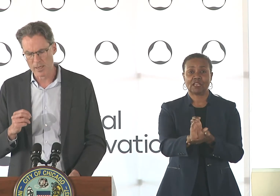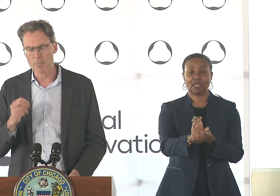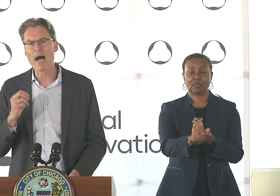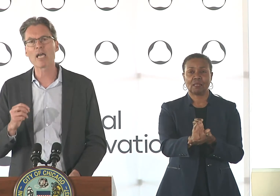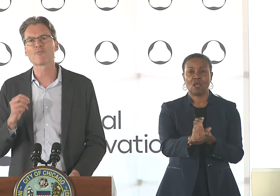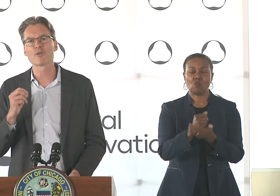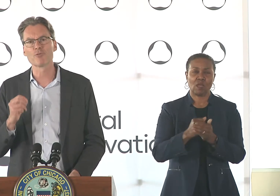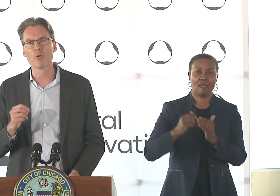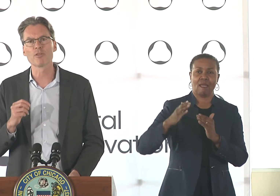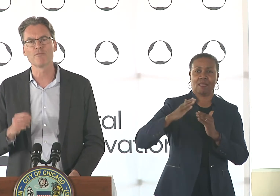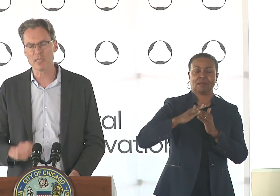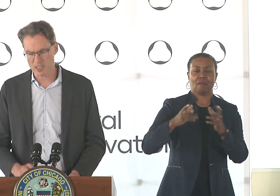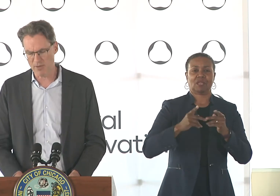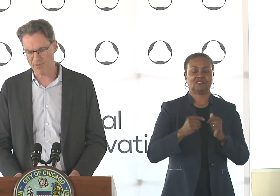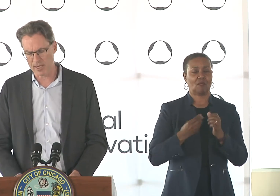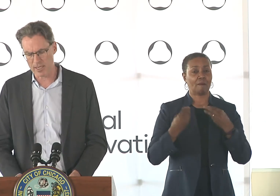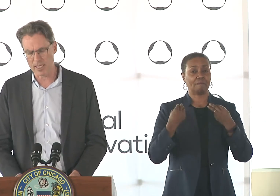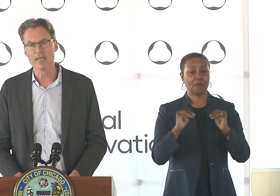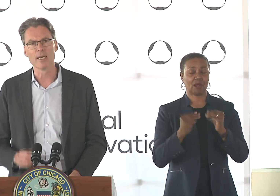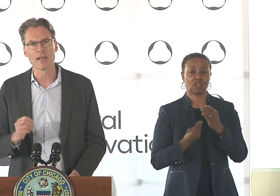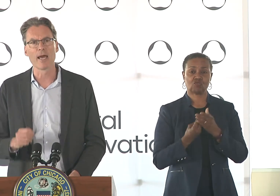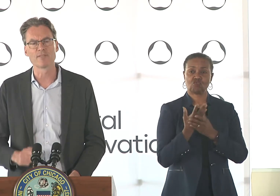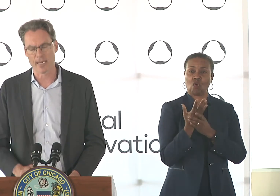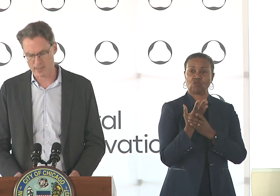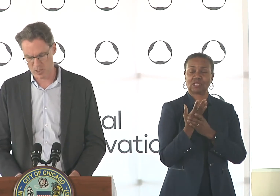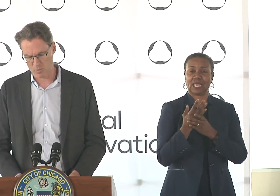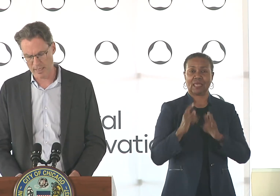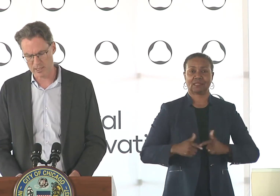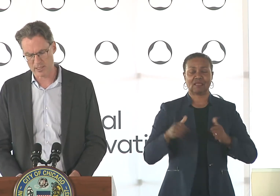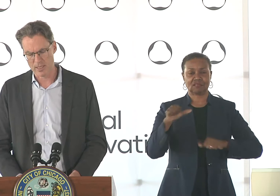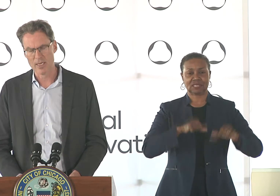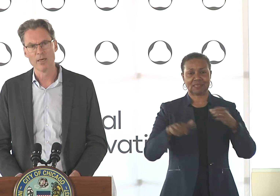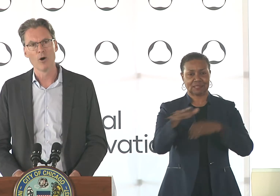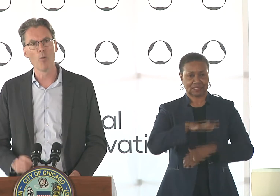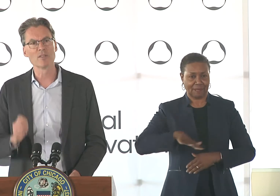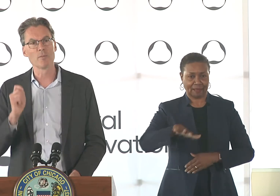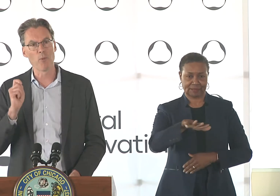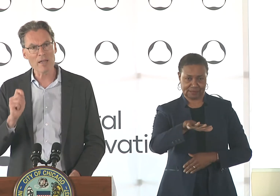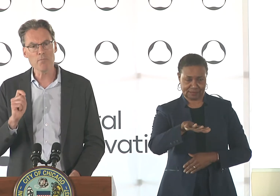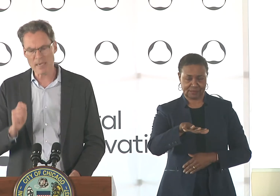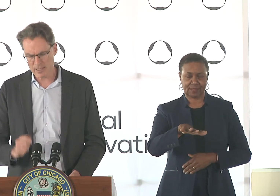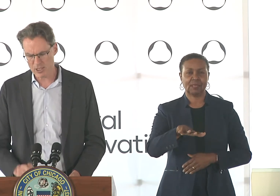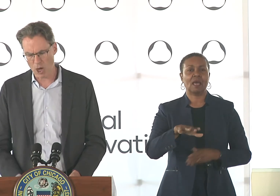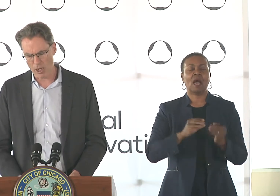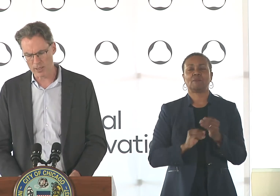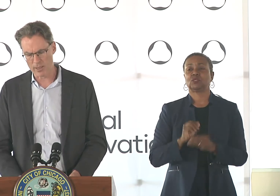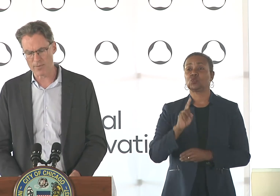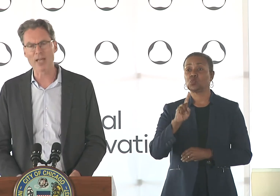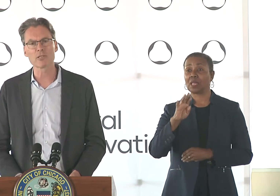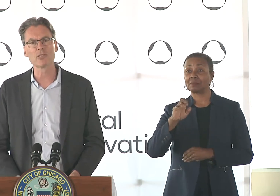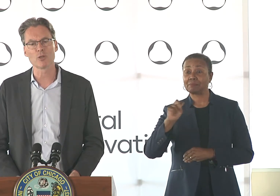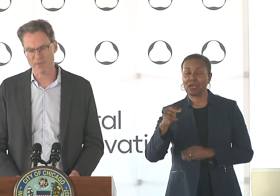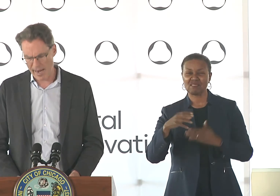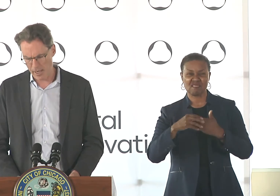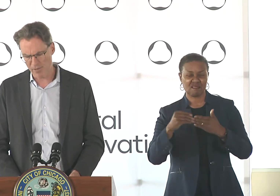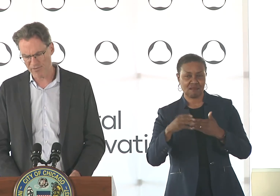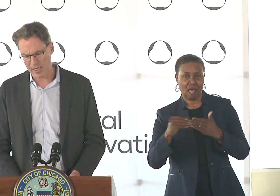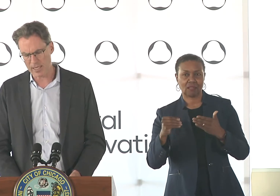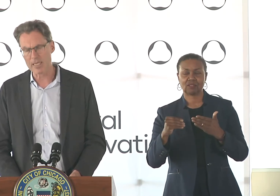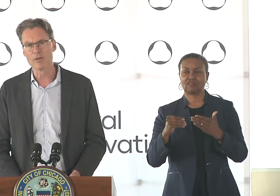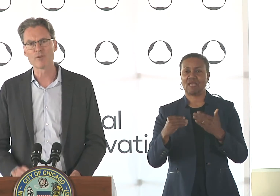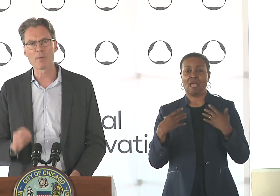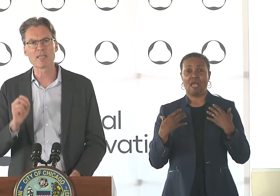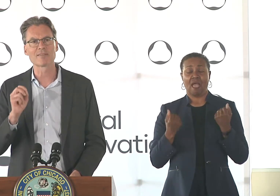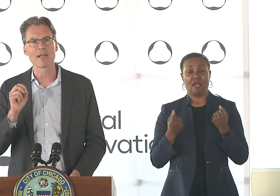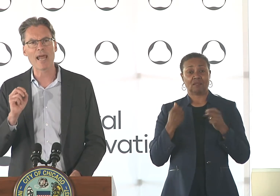#1 market for growth and VC funding in the life sciences space. Almost a $1 billion in National Institute of Health